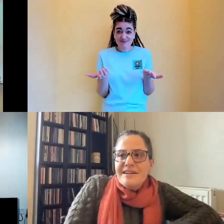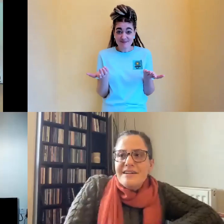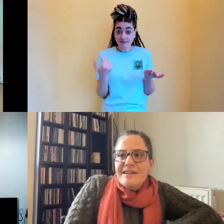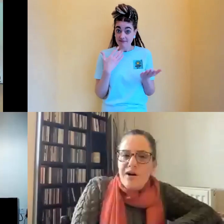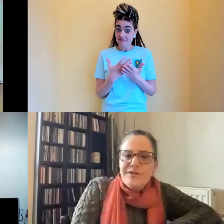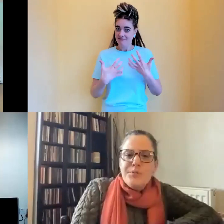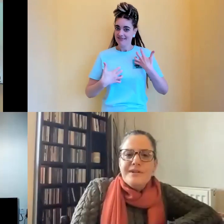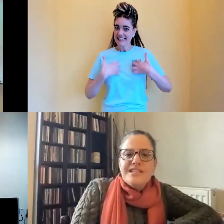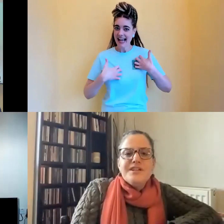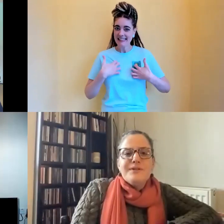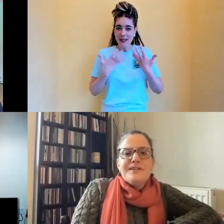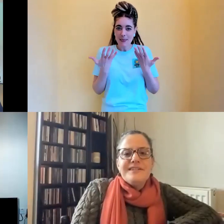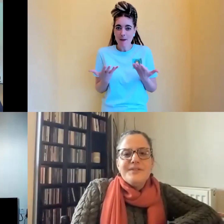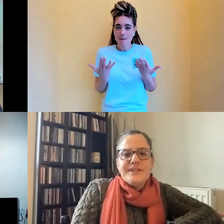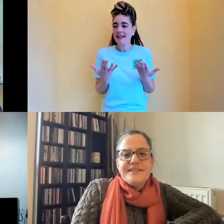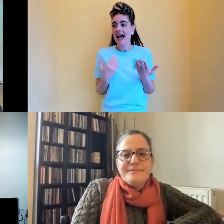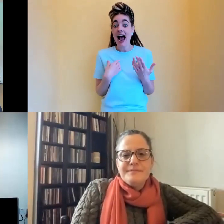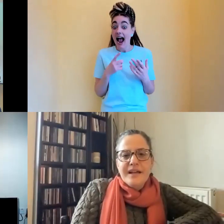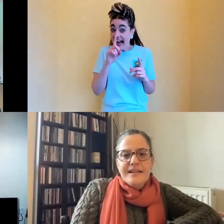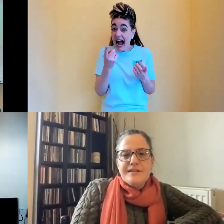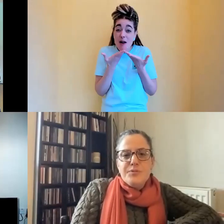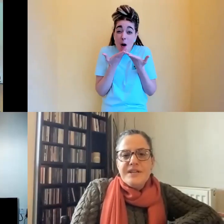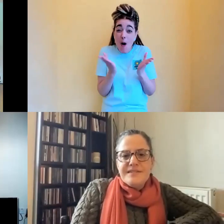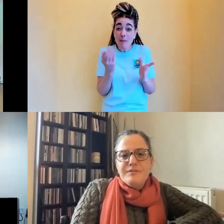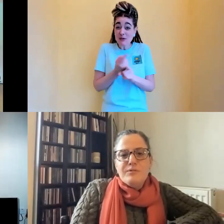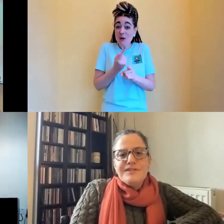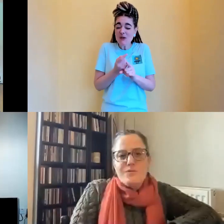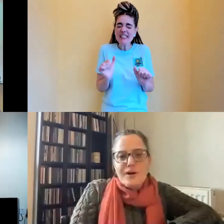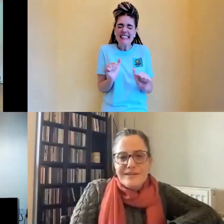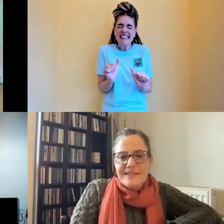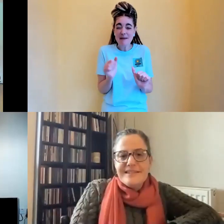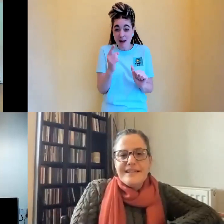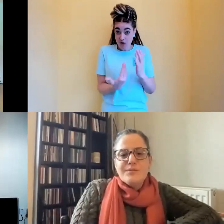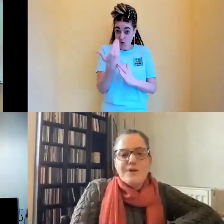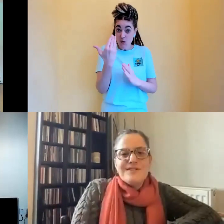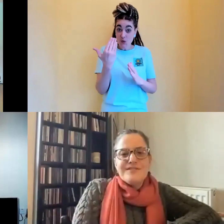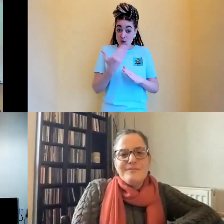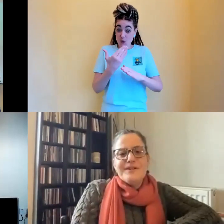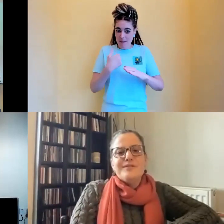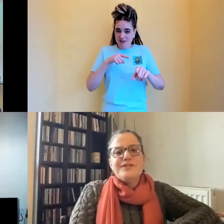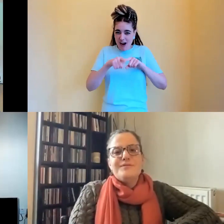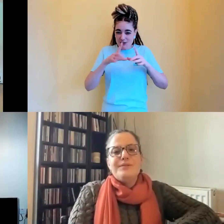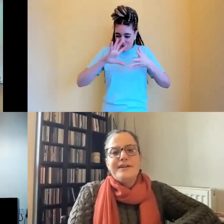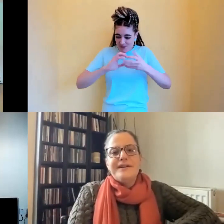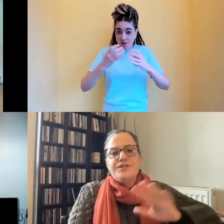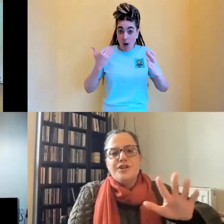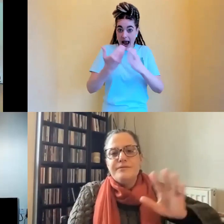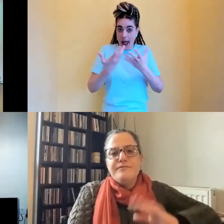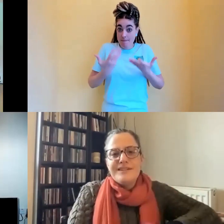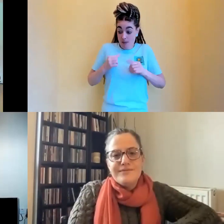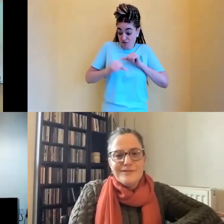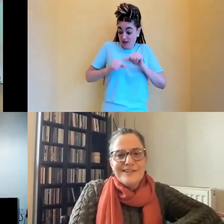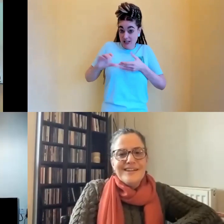at the moment, and I can't openly speak about it yet, but there's a new piece that I've been wanting to make for a while that's in the process of being commissioned by a